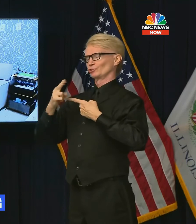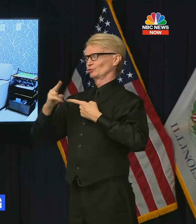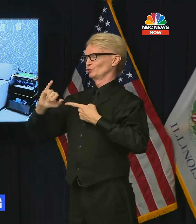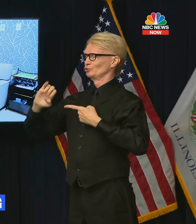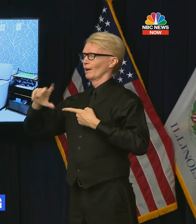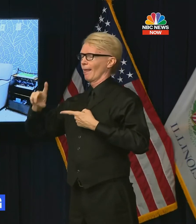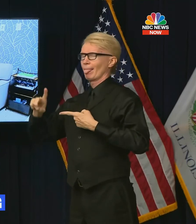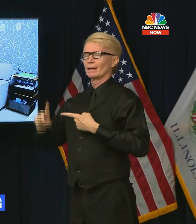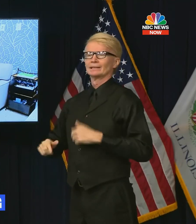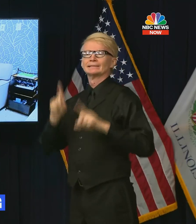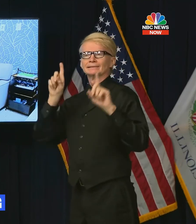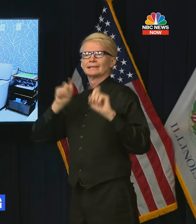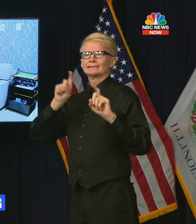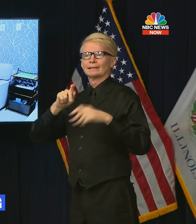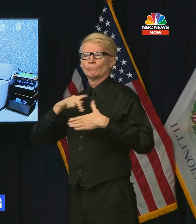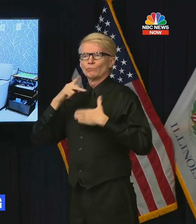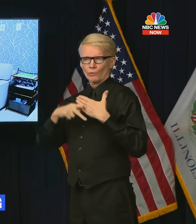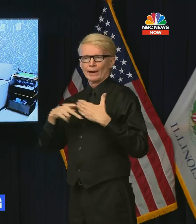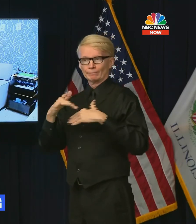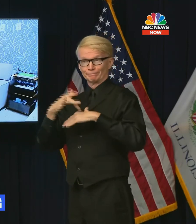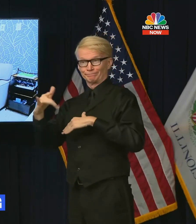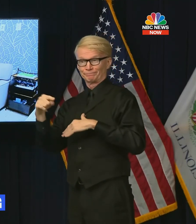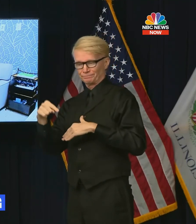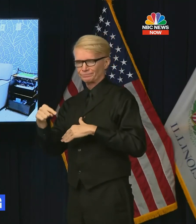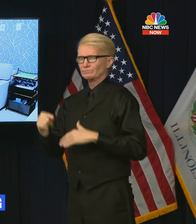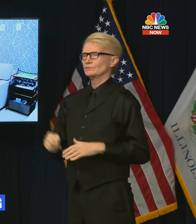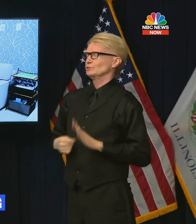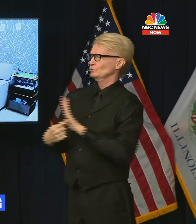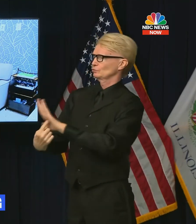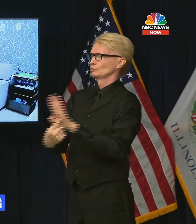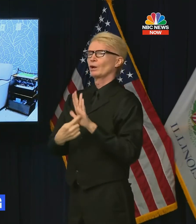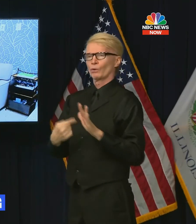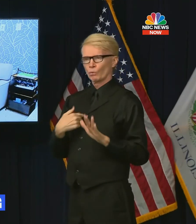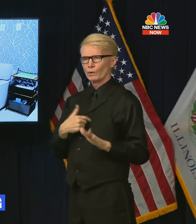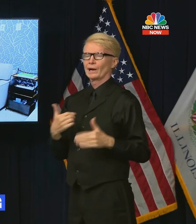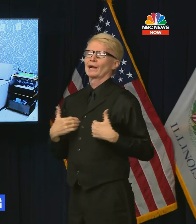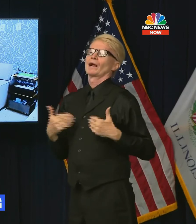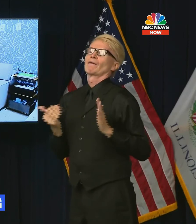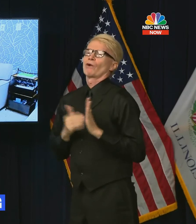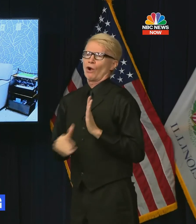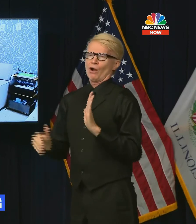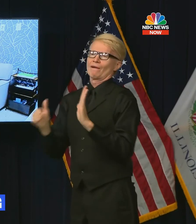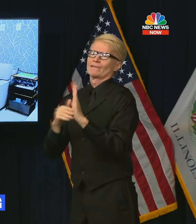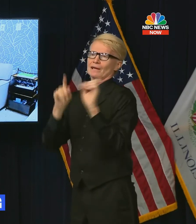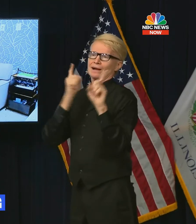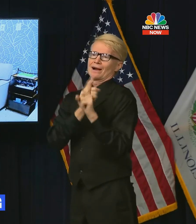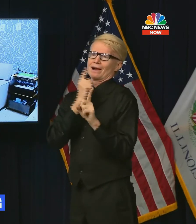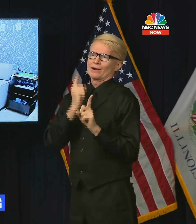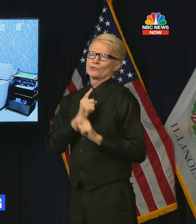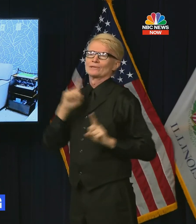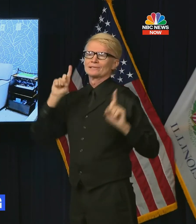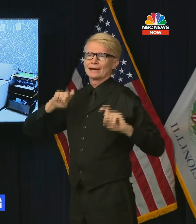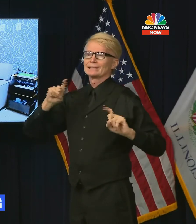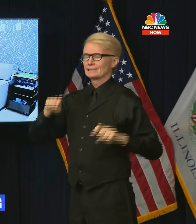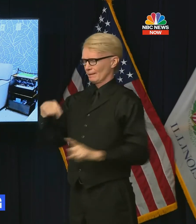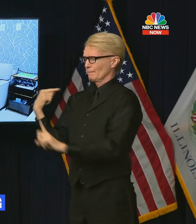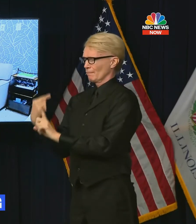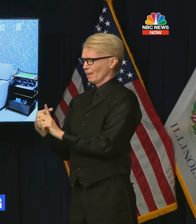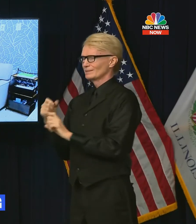program, it has demonstrated to America that with fast, frequent, and accurate testing, you can actually run